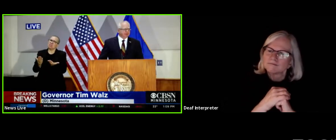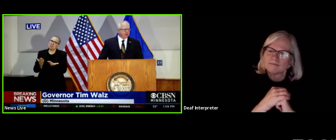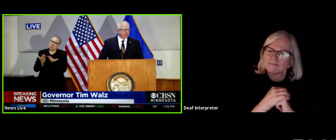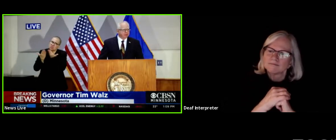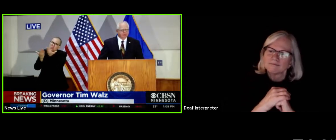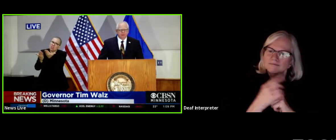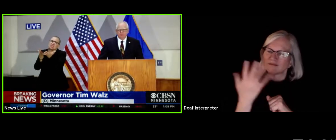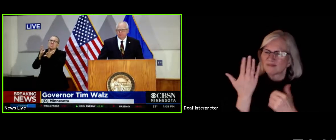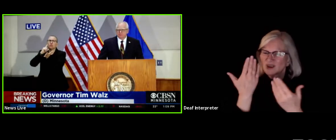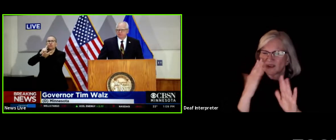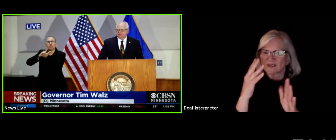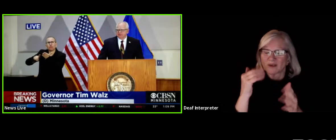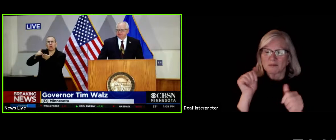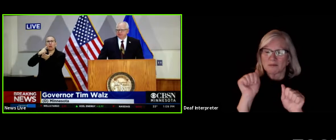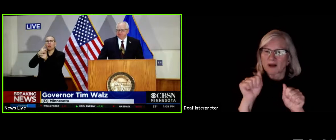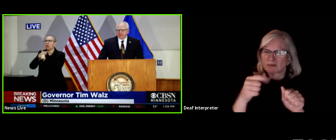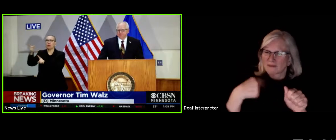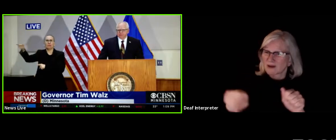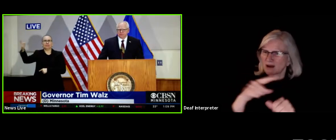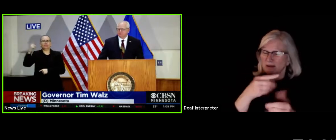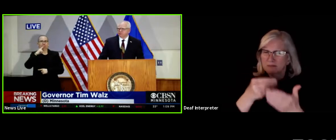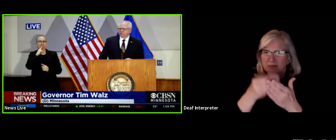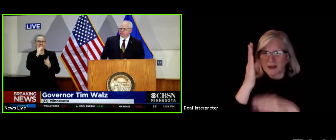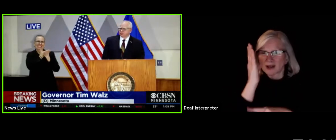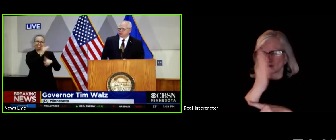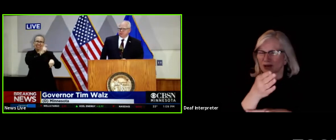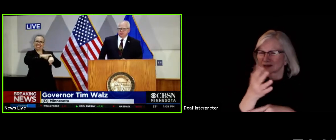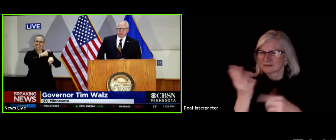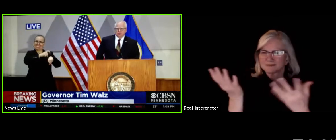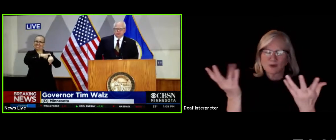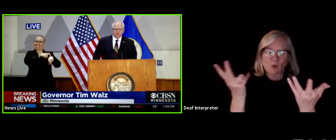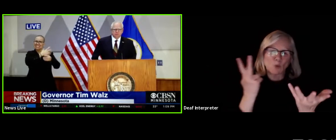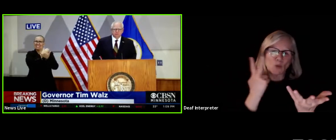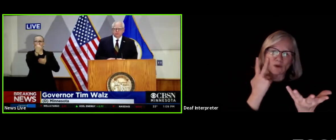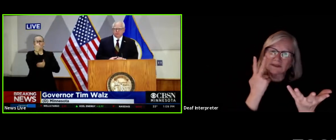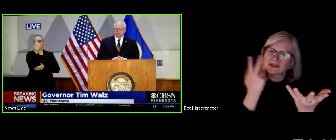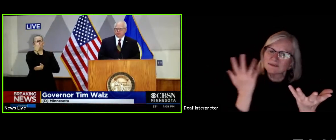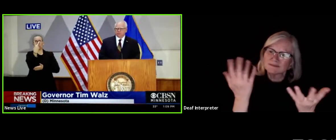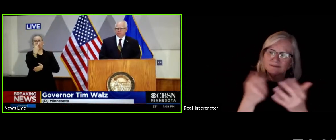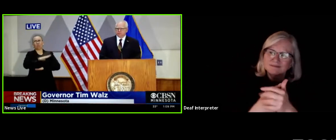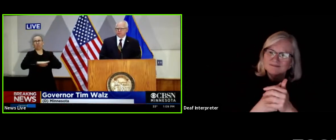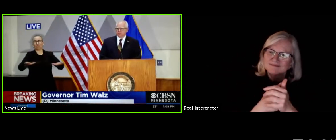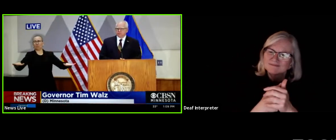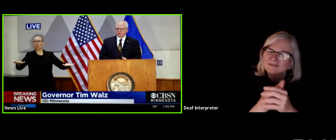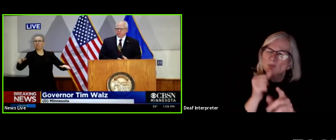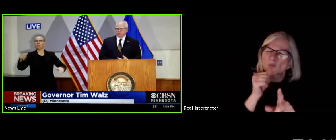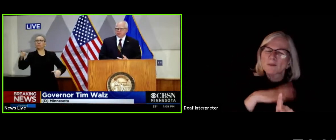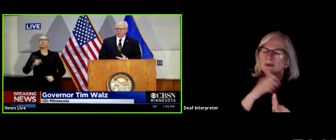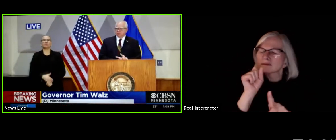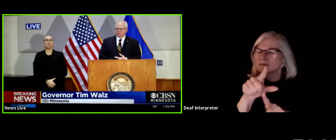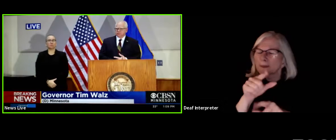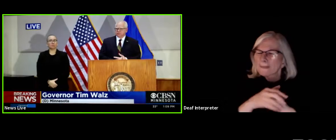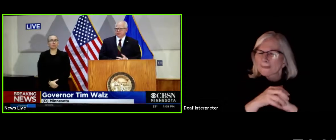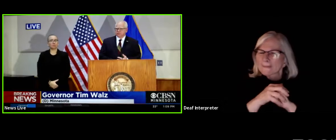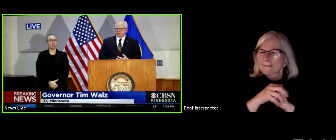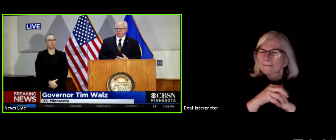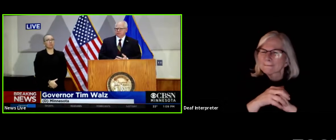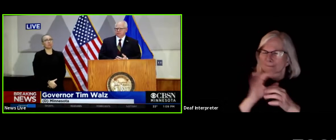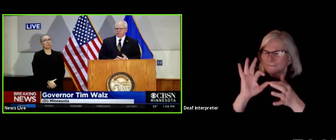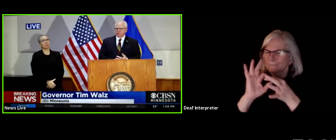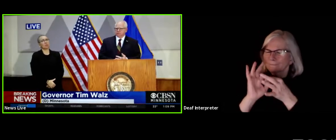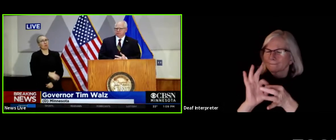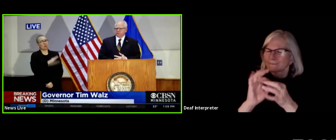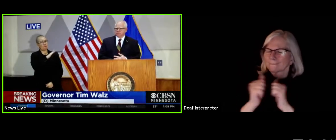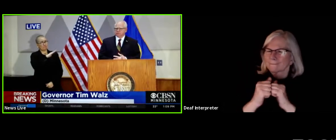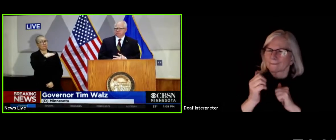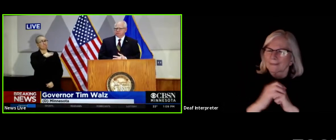over every stone. Yeah, Governor, in terms of rollout, I'm sure you've heard Governor